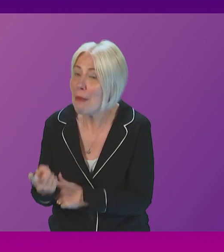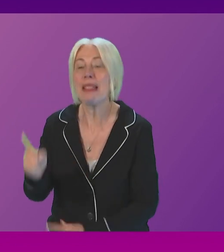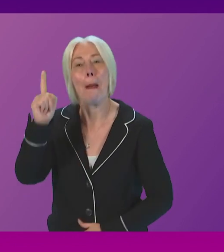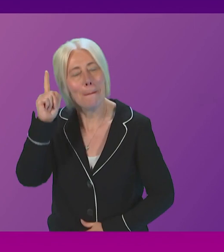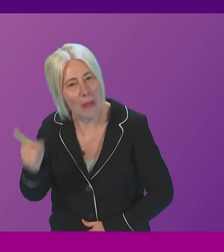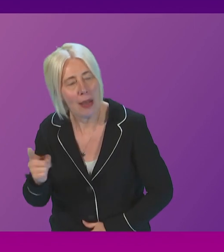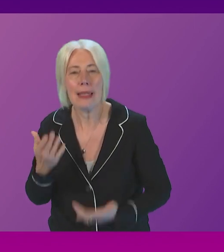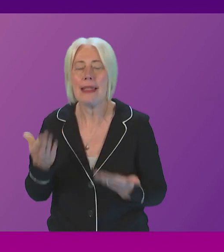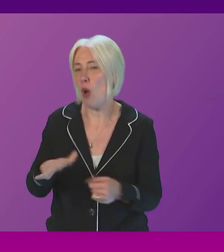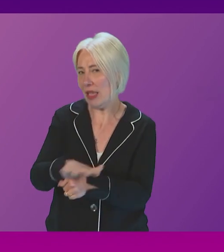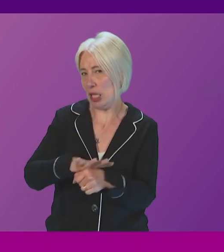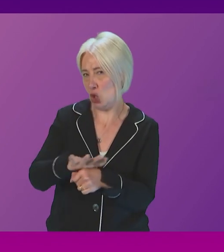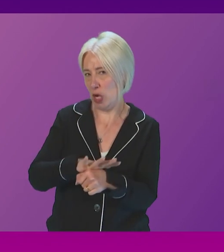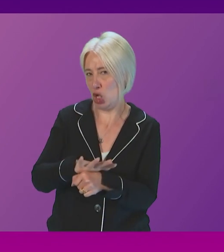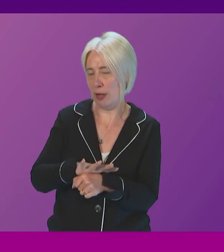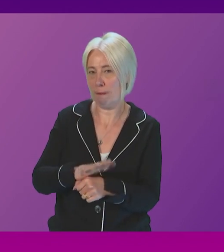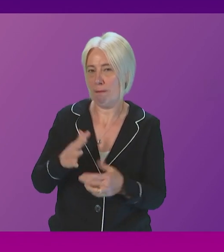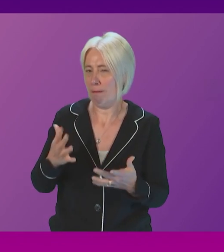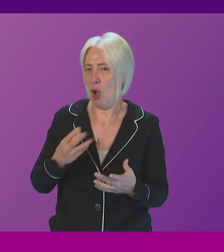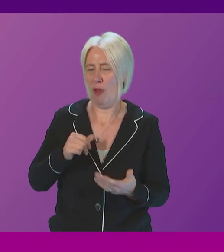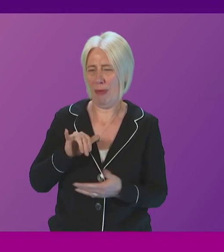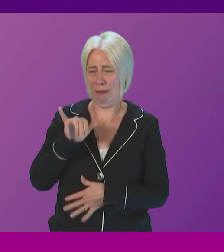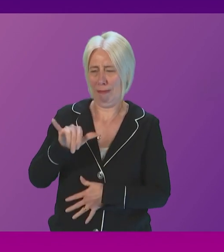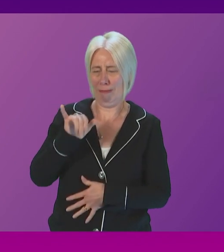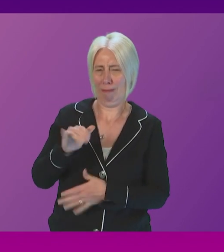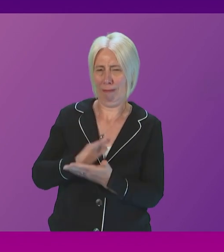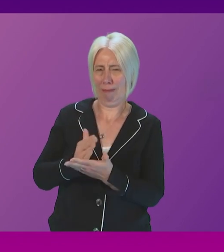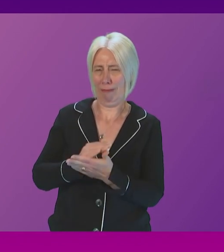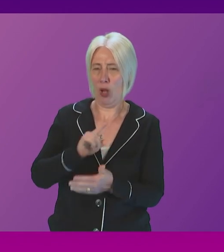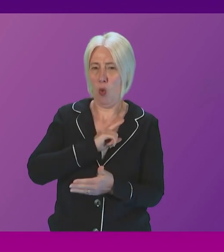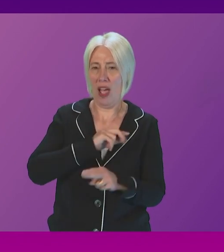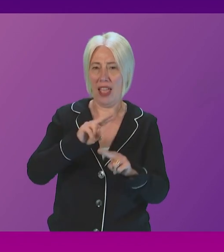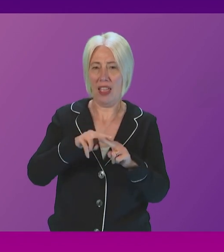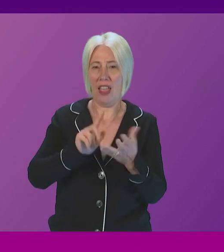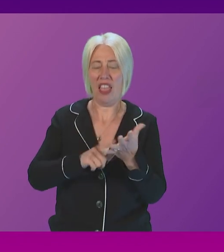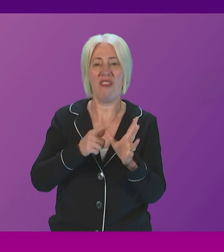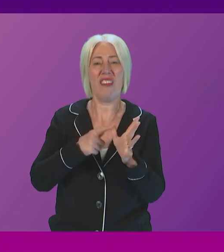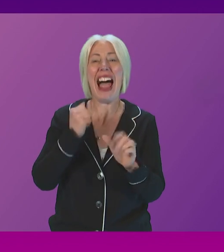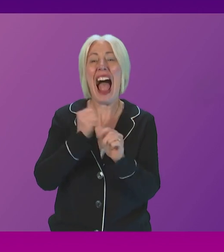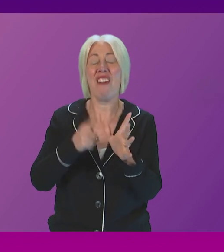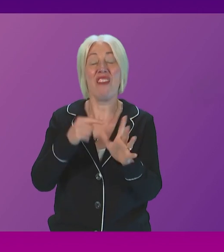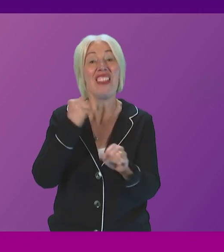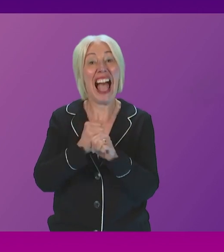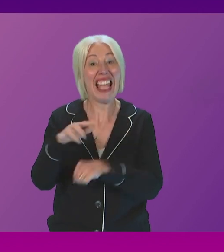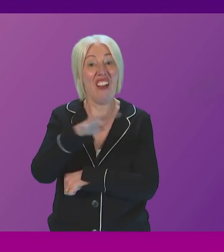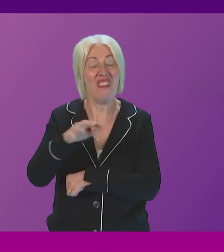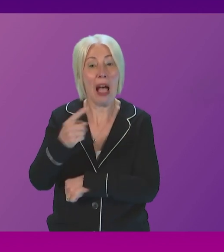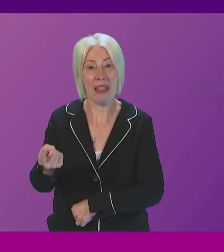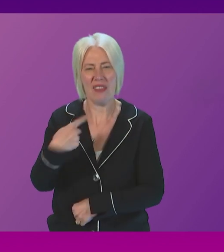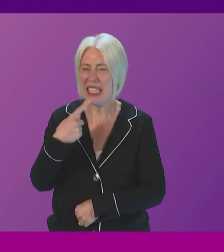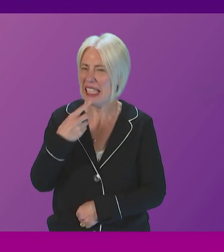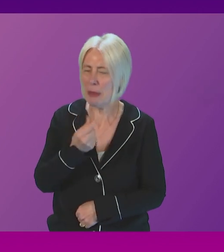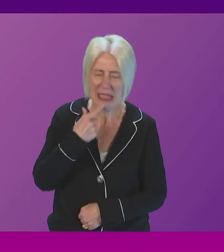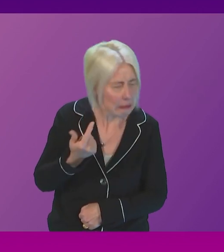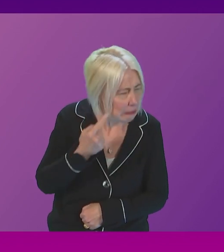it leaves us in a situation where we've had some doubts because of the flag families coming to us and saying, you know, some of us, we think our